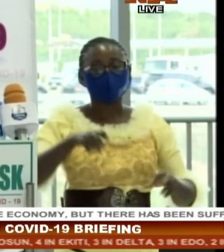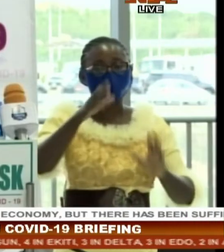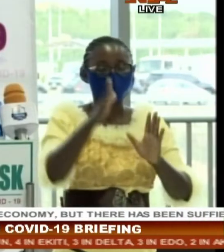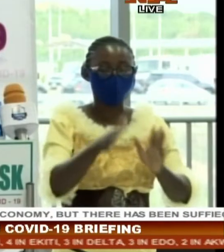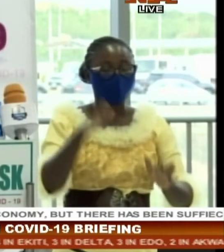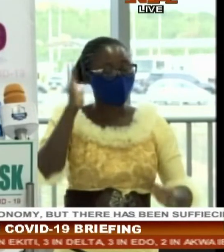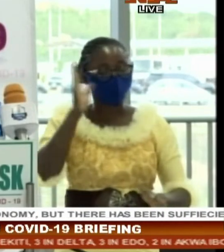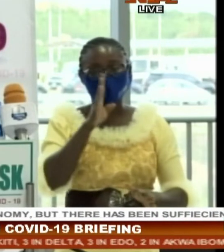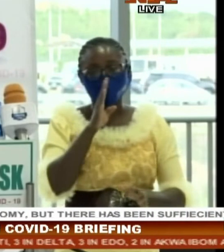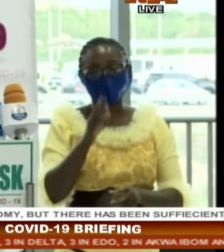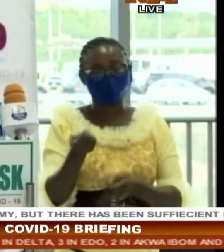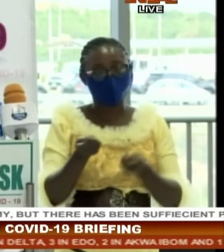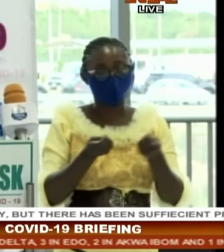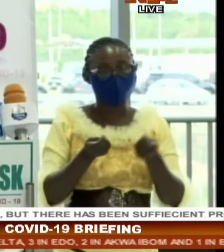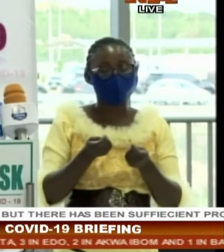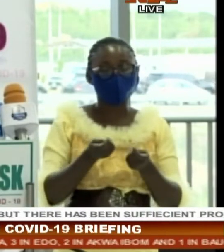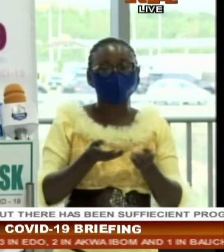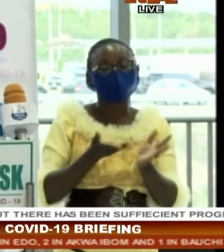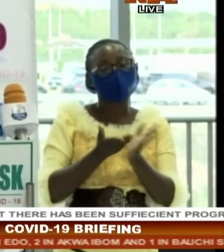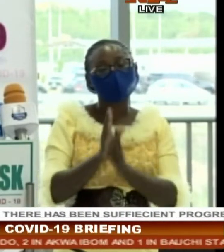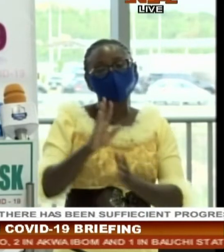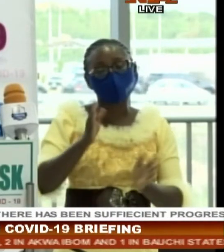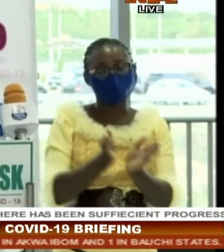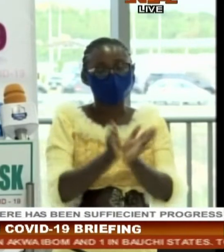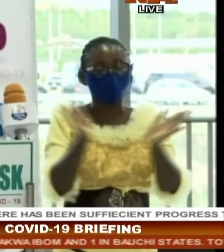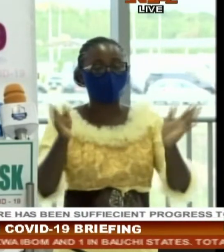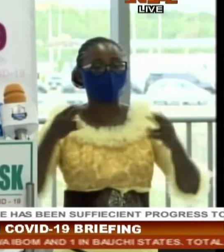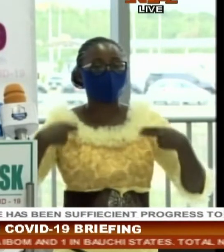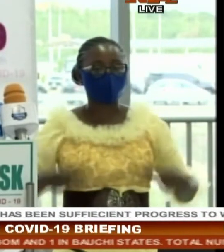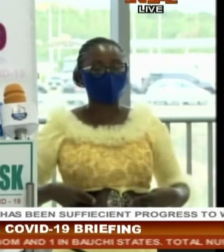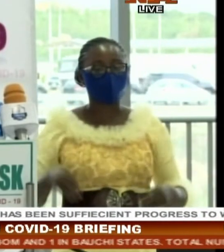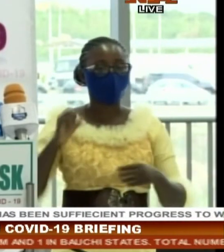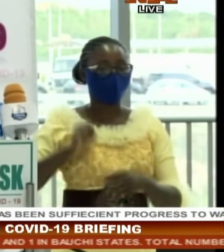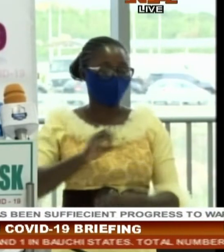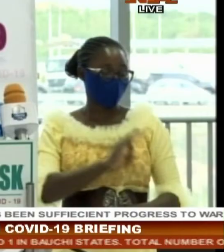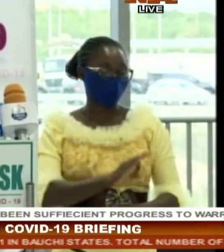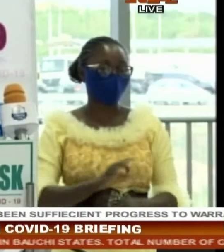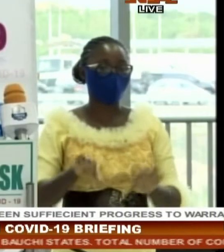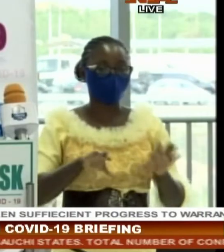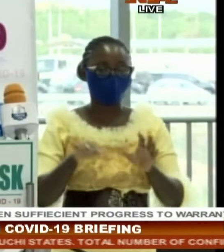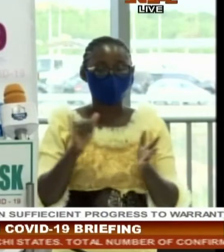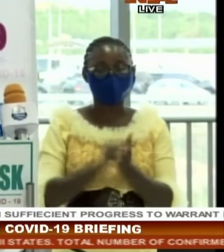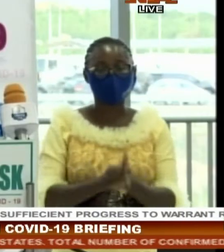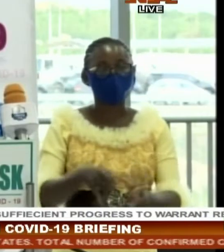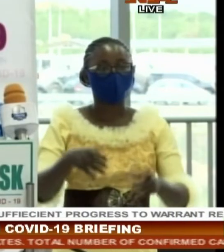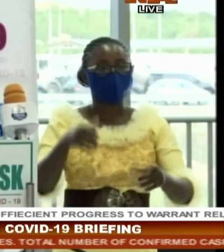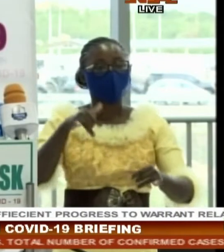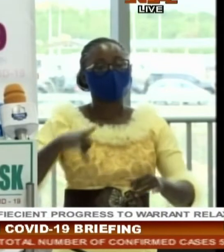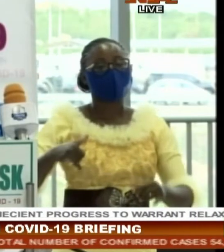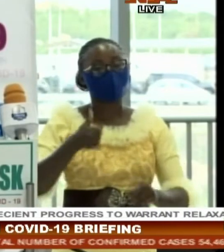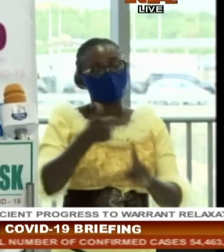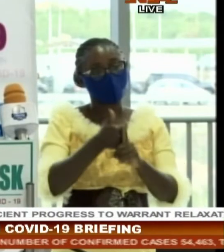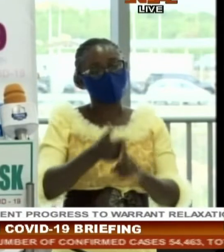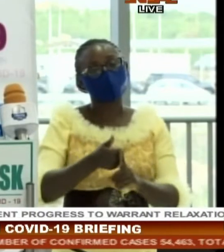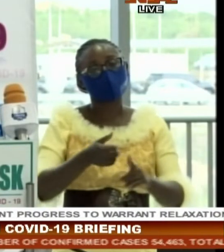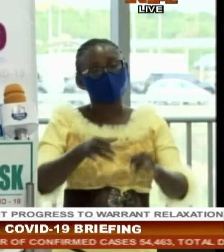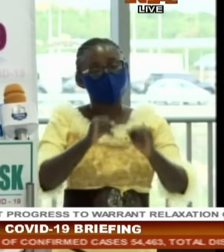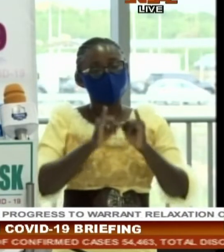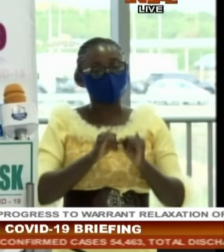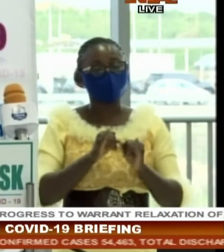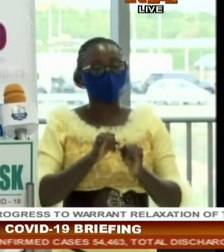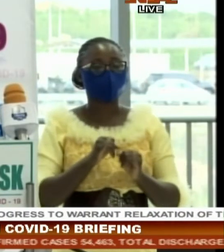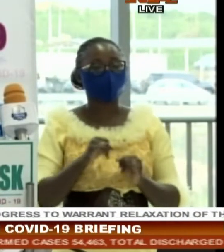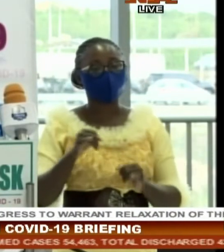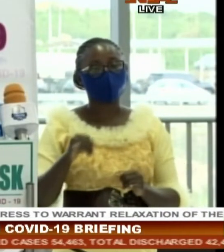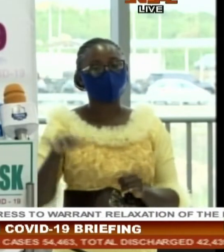will be monitored by public health officers during the period of self-isolation or quarantine. For this reason,